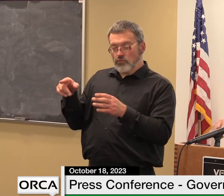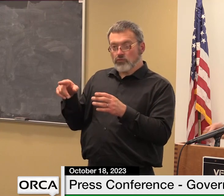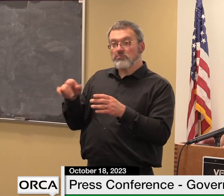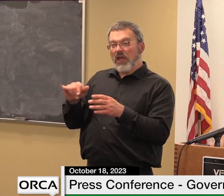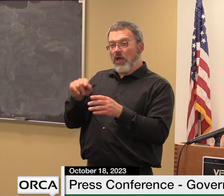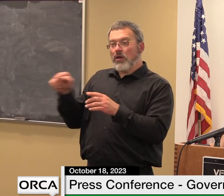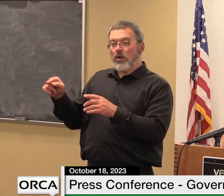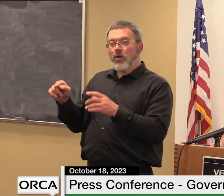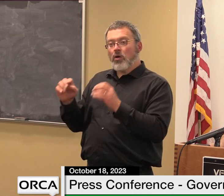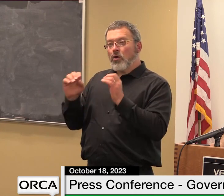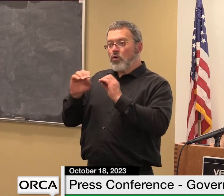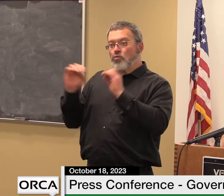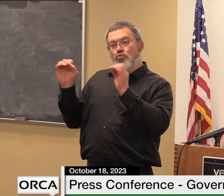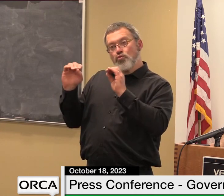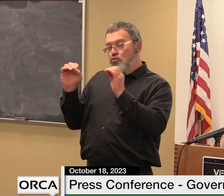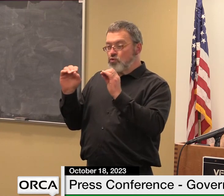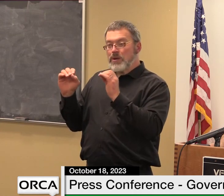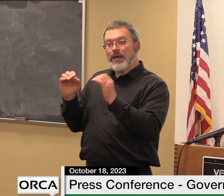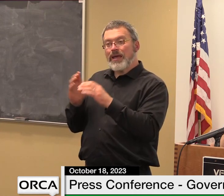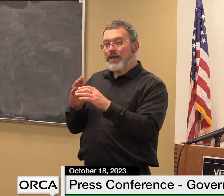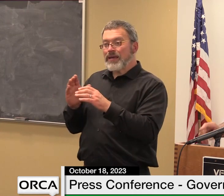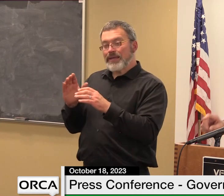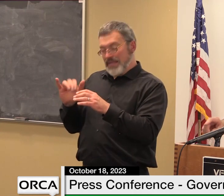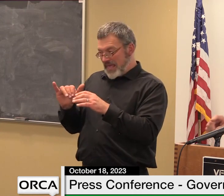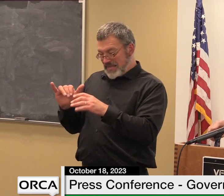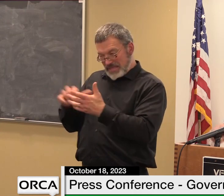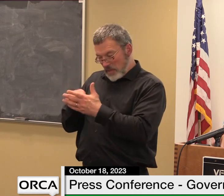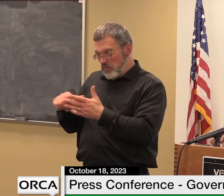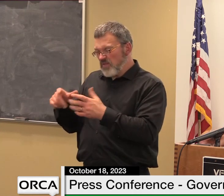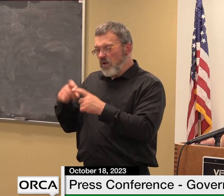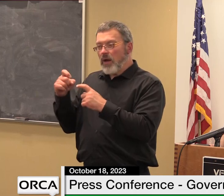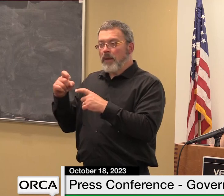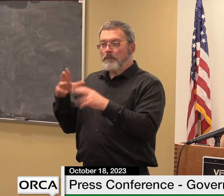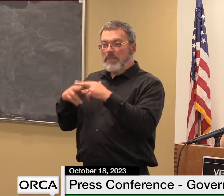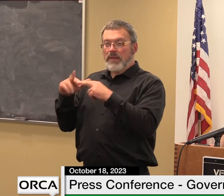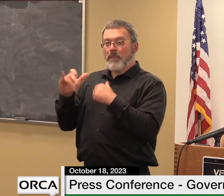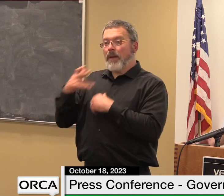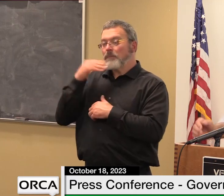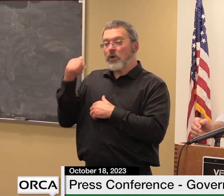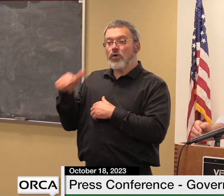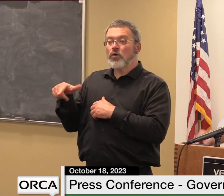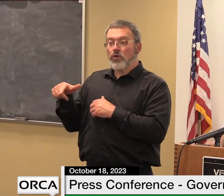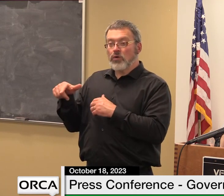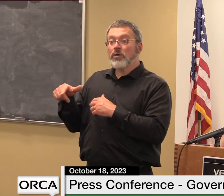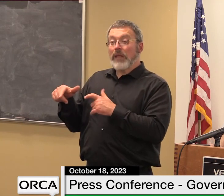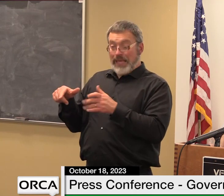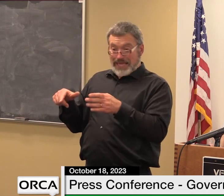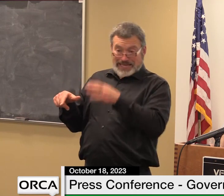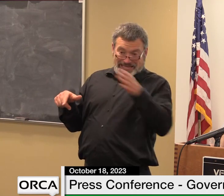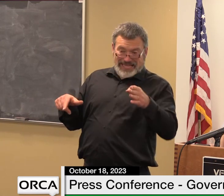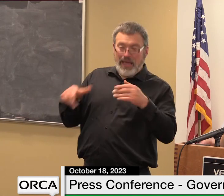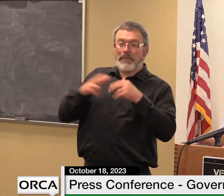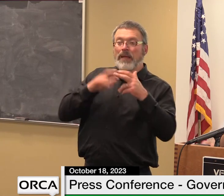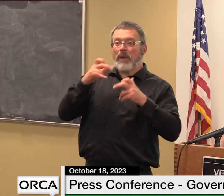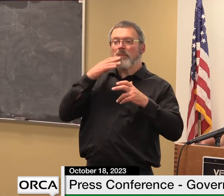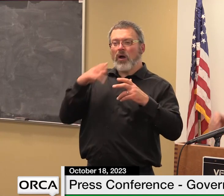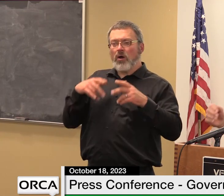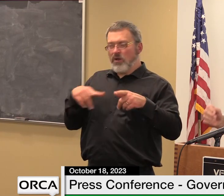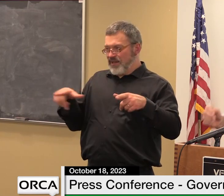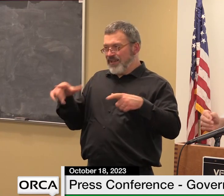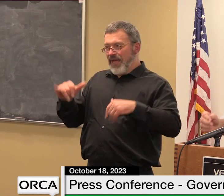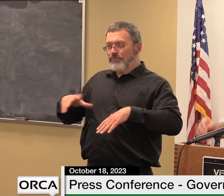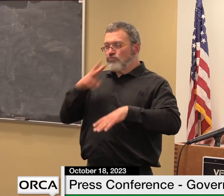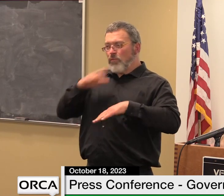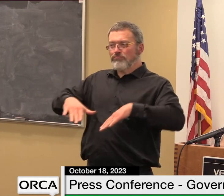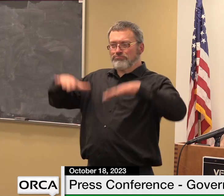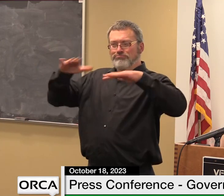back better after Irene. The sites that were built back better after Irene withstood. So that's